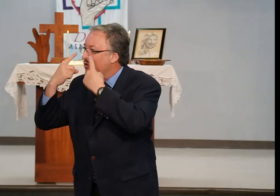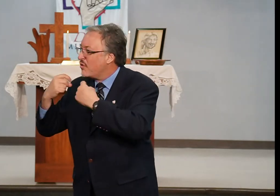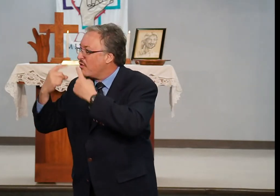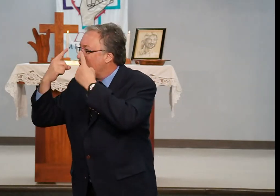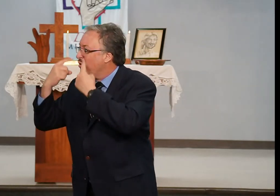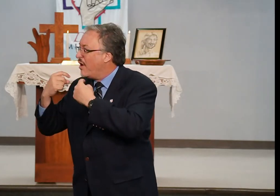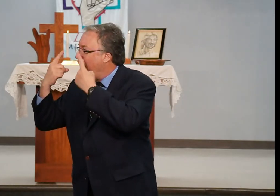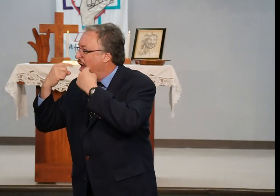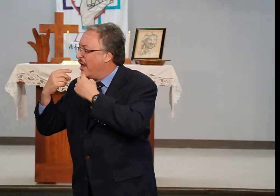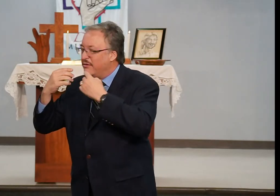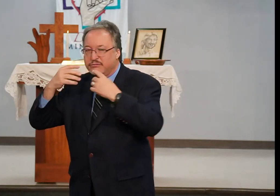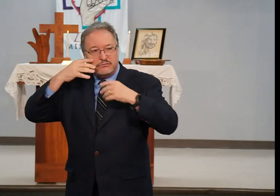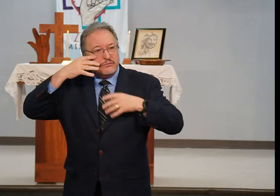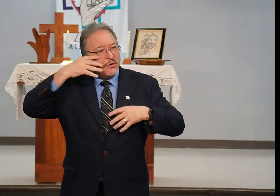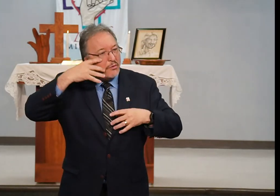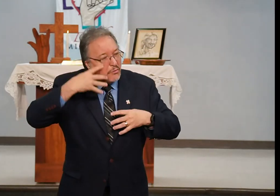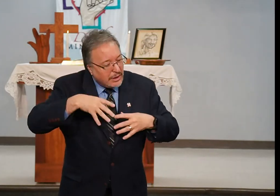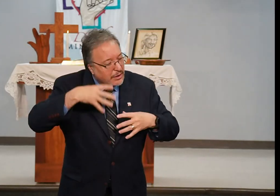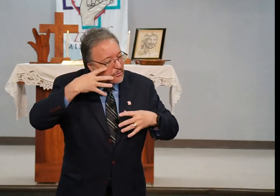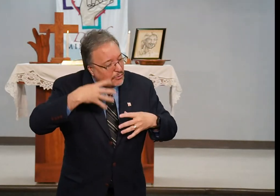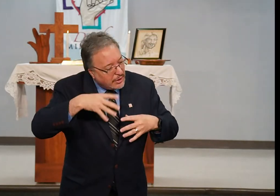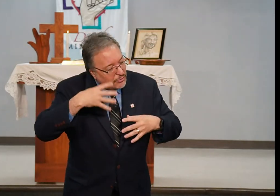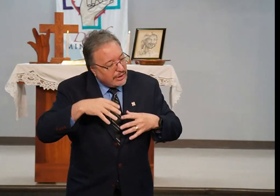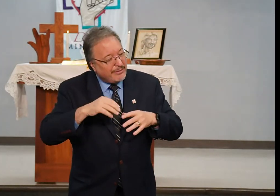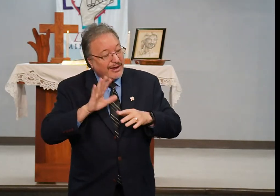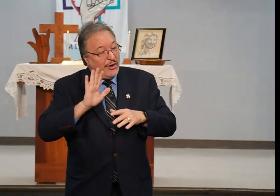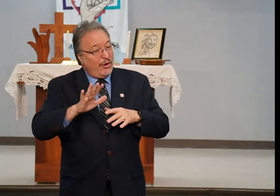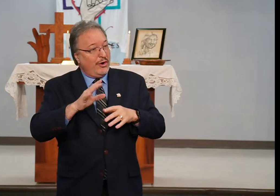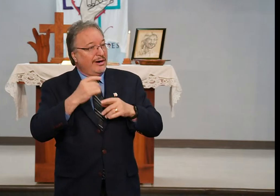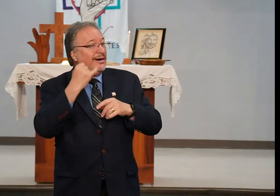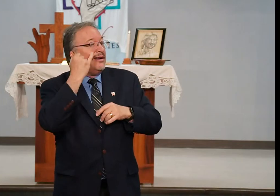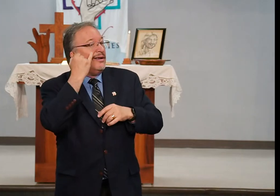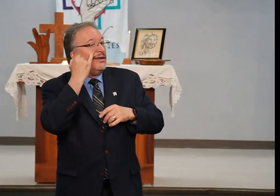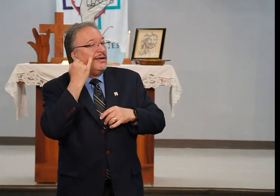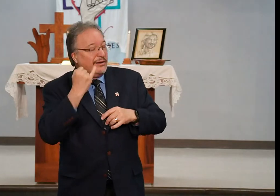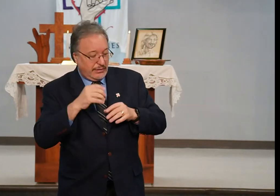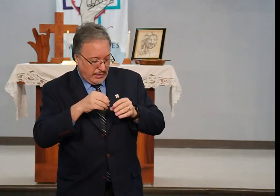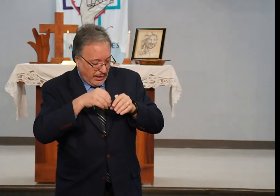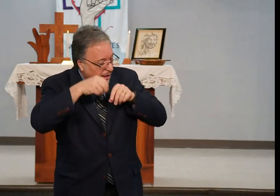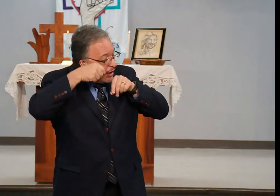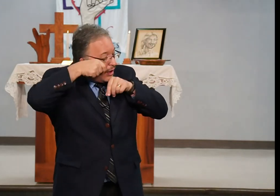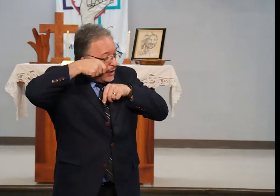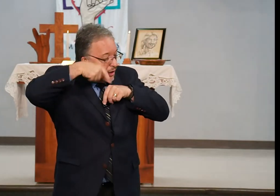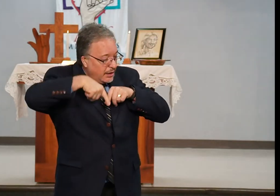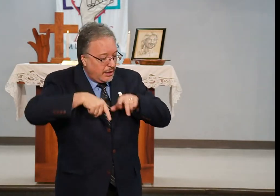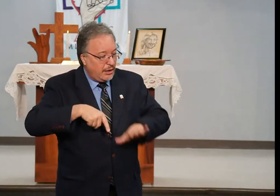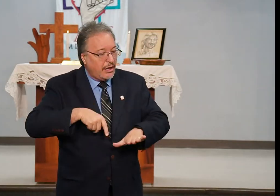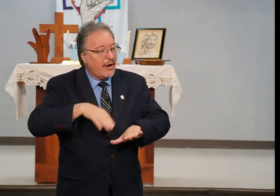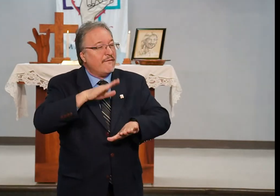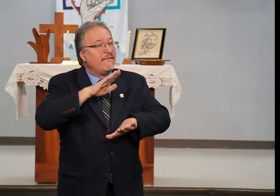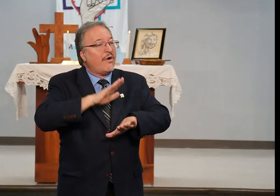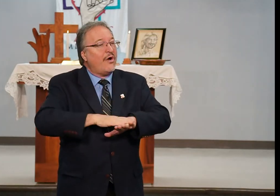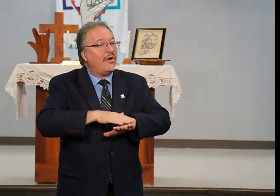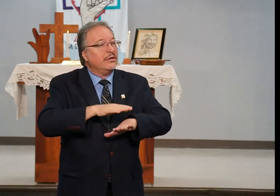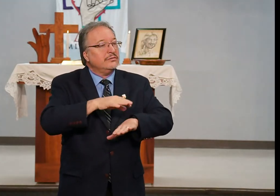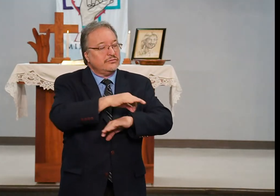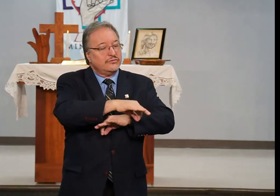and started to cry. And as she wept, her tears